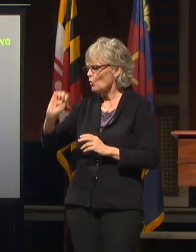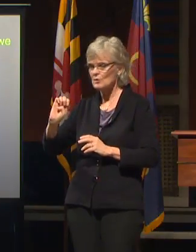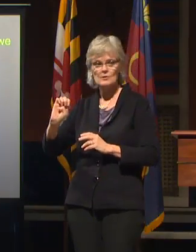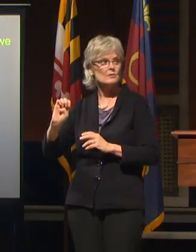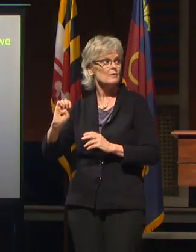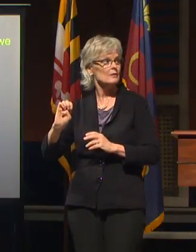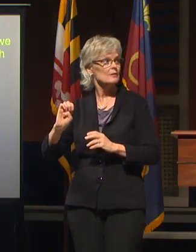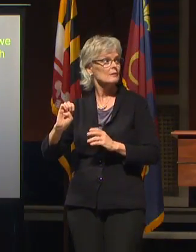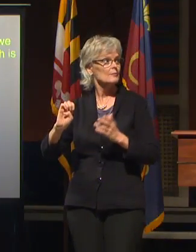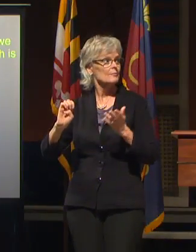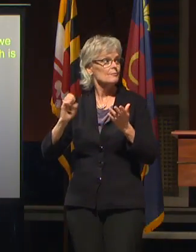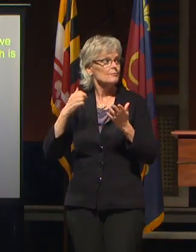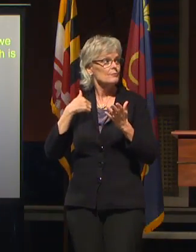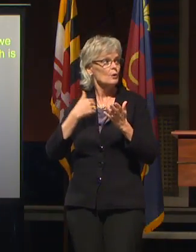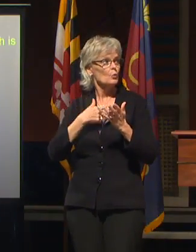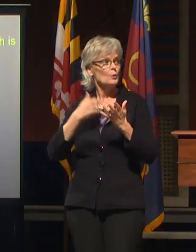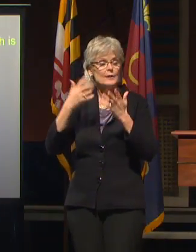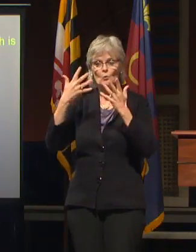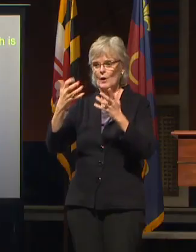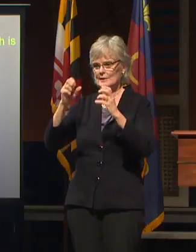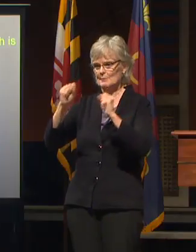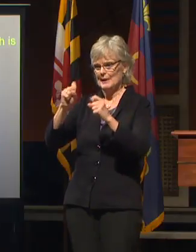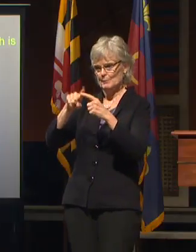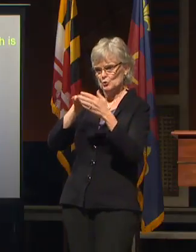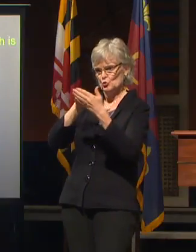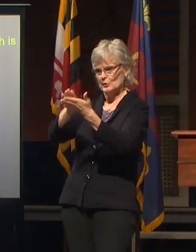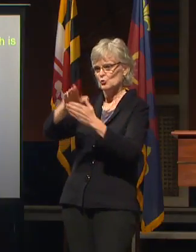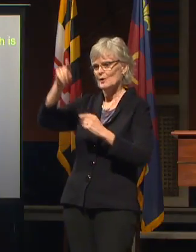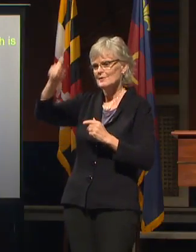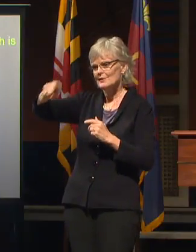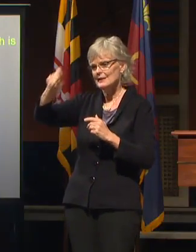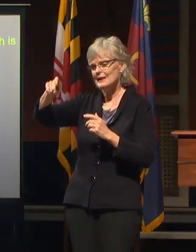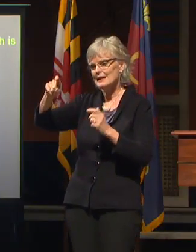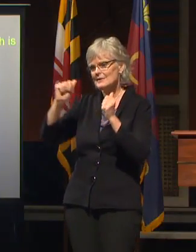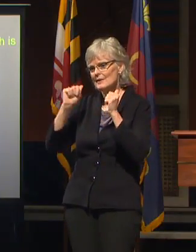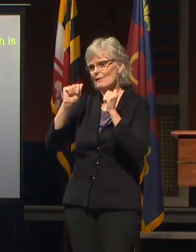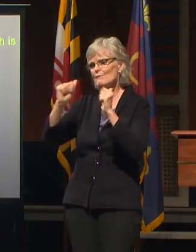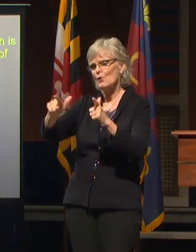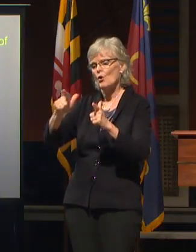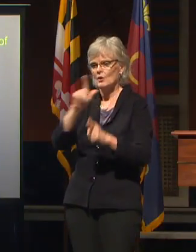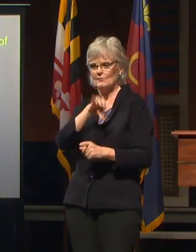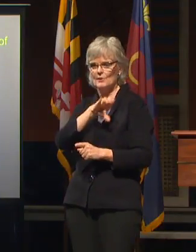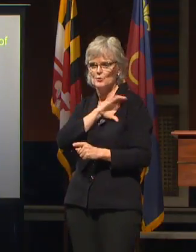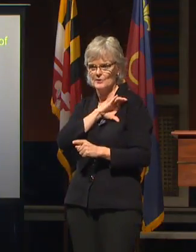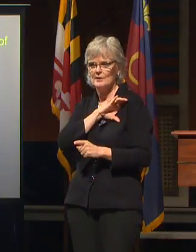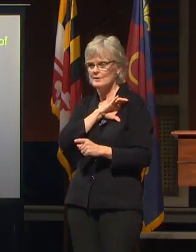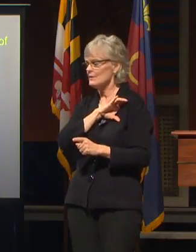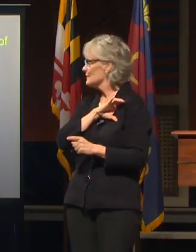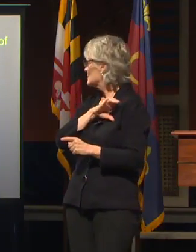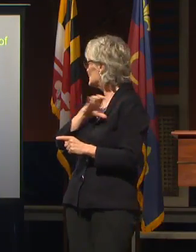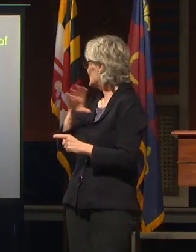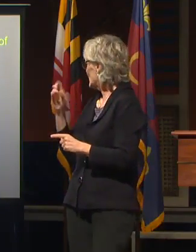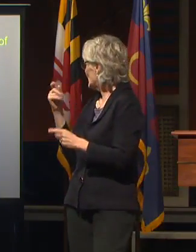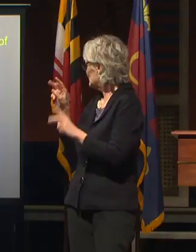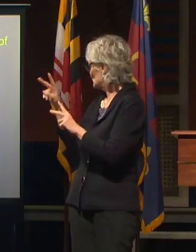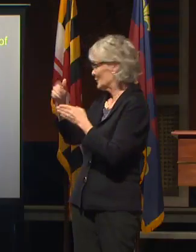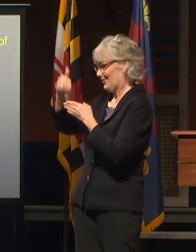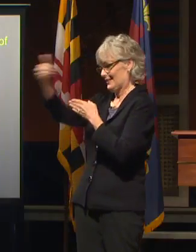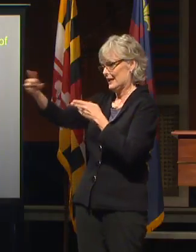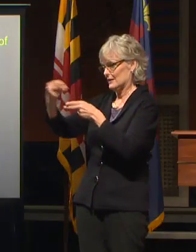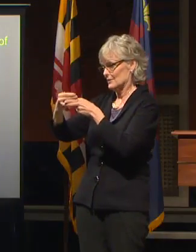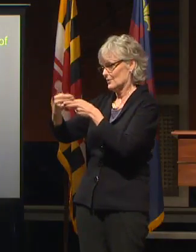are looking to be able to address the needs of all of our individual citizens. And we can look at the next